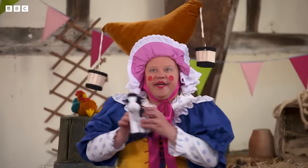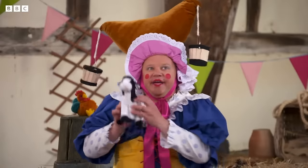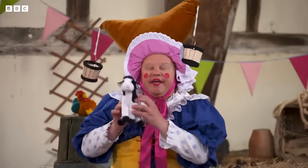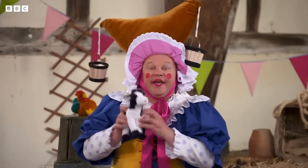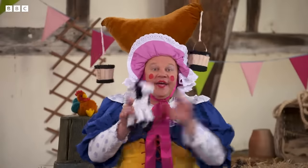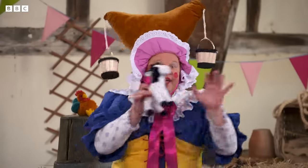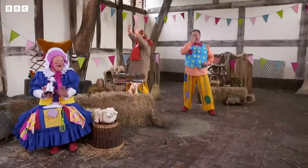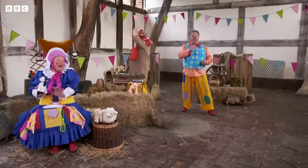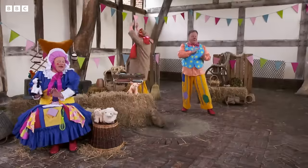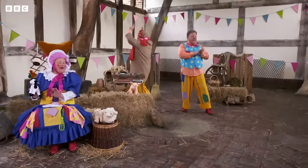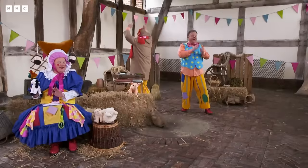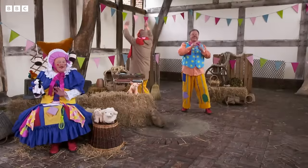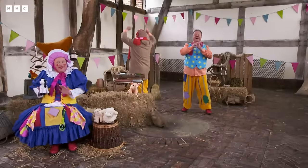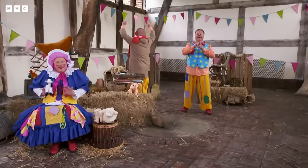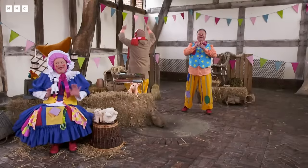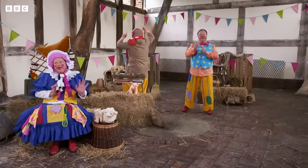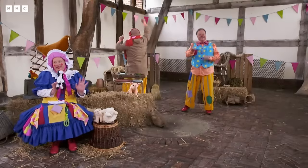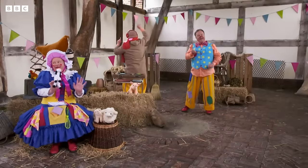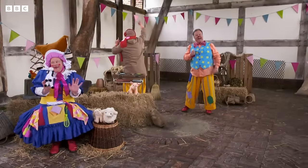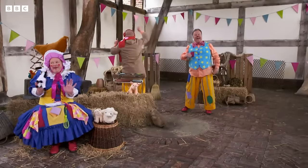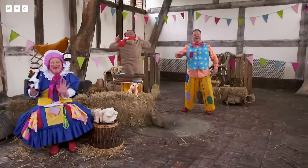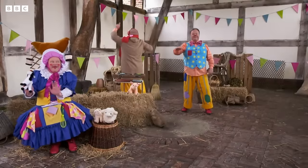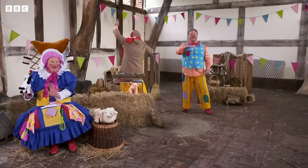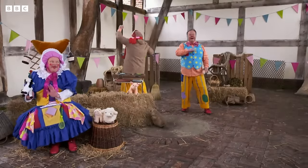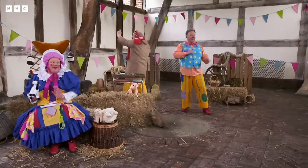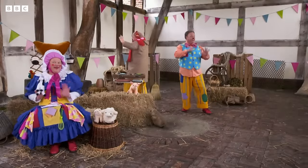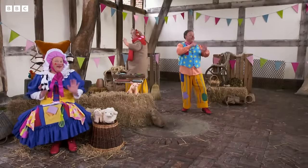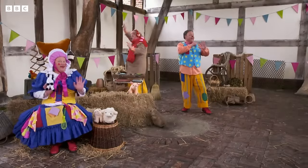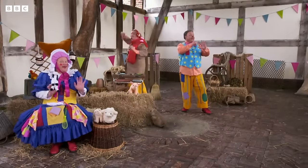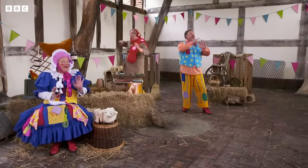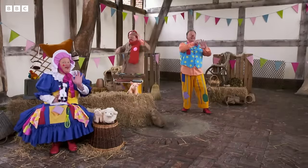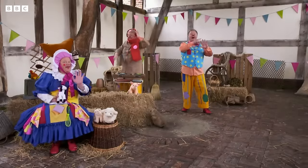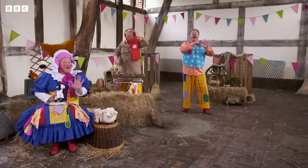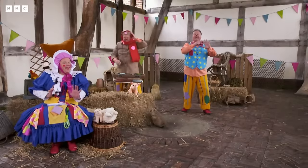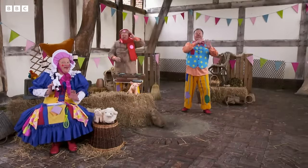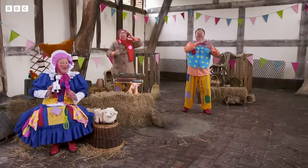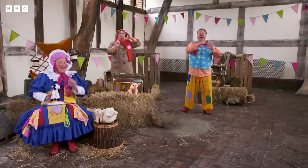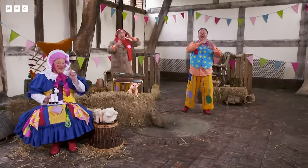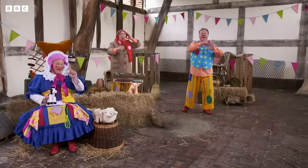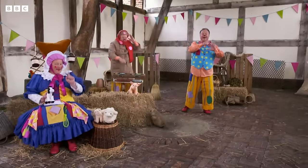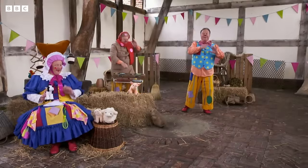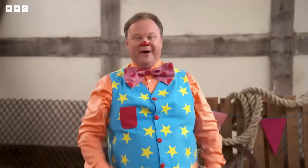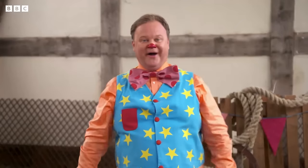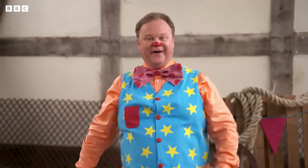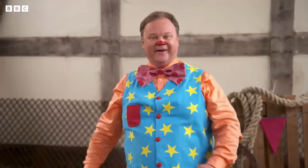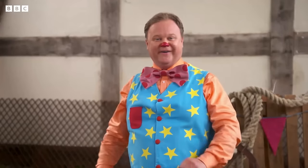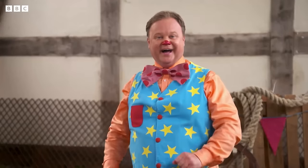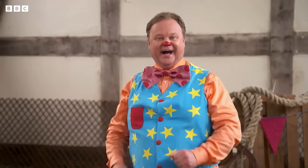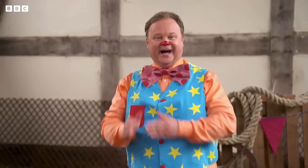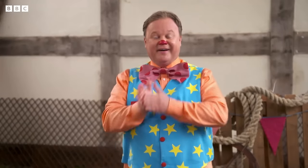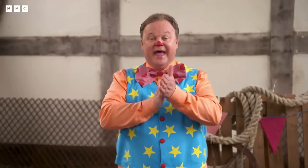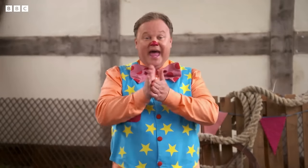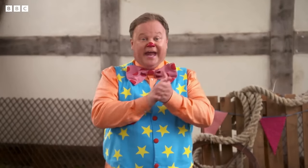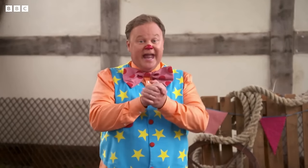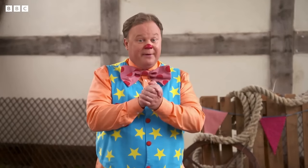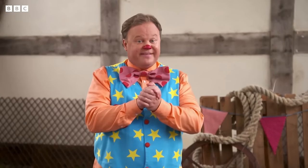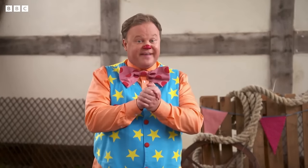a moo-moo. Old MacDonald's had a farm, E-I-E-I-O. Woohoo! Now it's